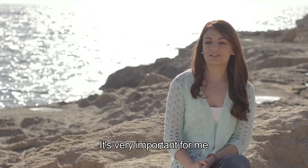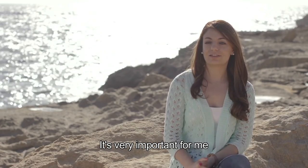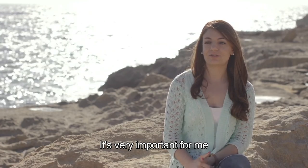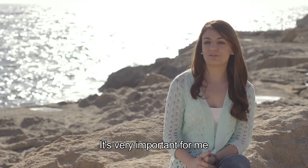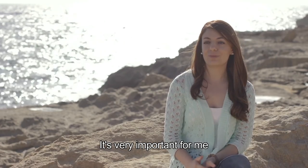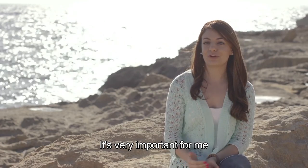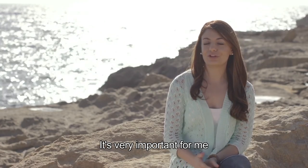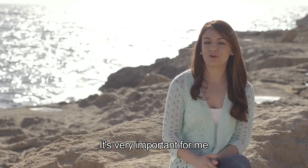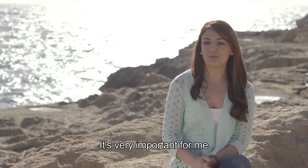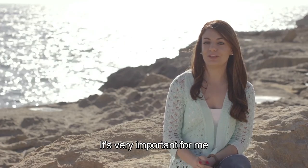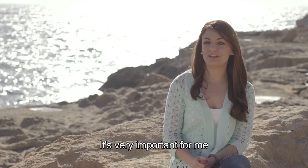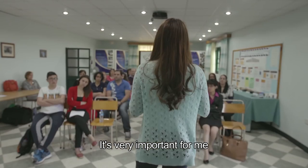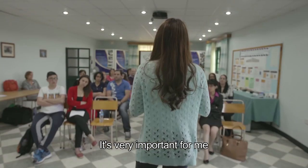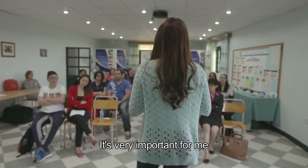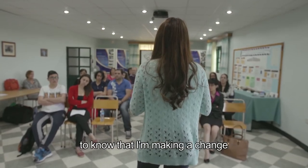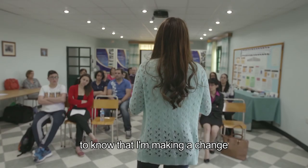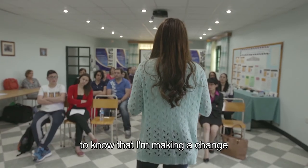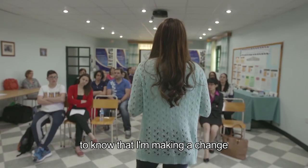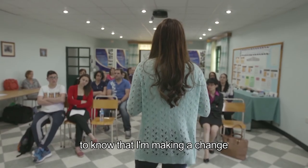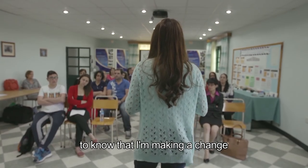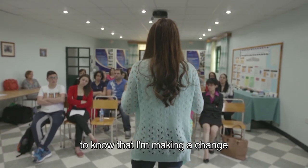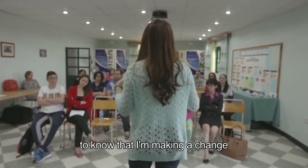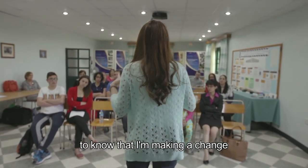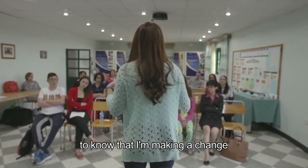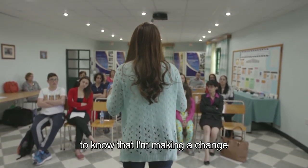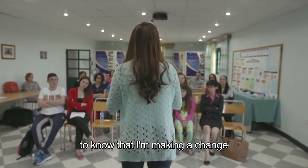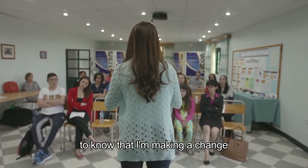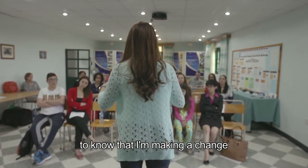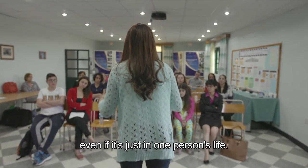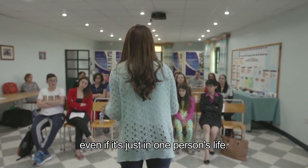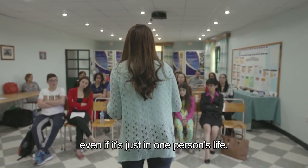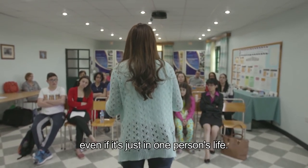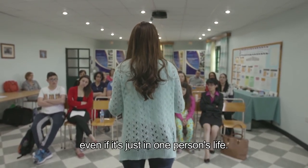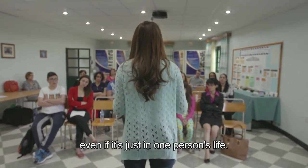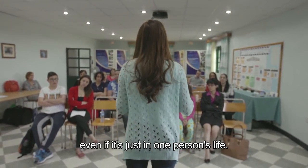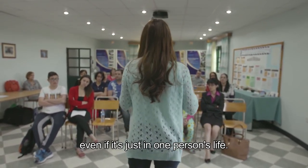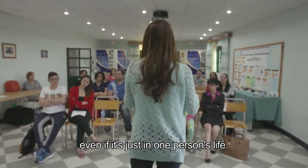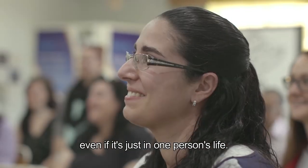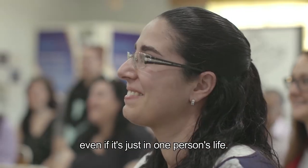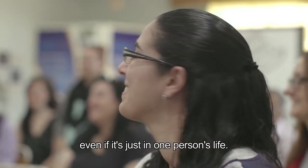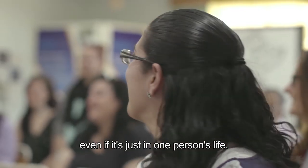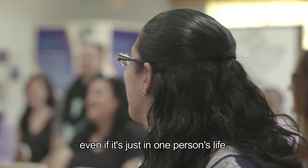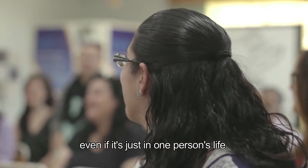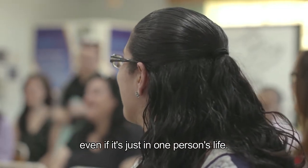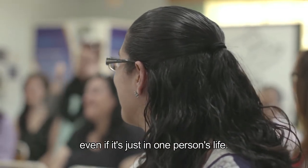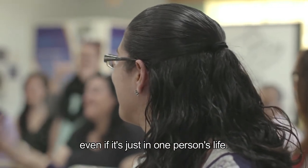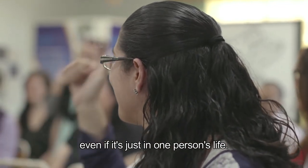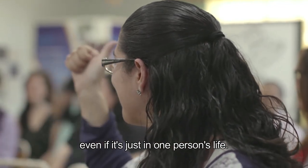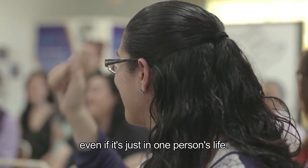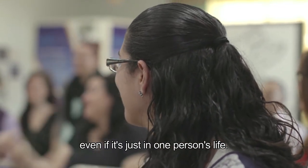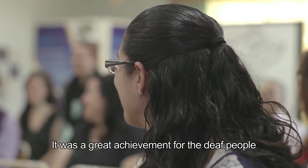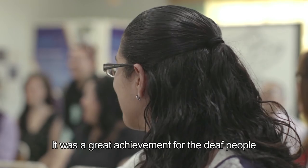It's very important for me to know that I'm making a change, even if it's just in one person's life. It was a